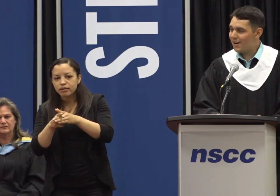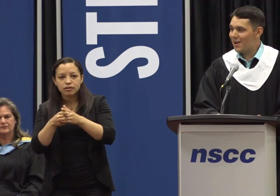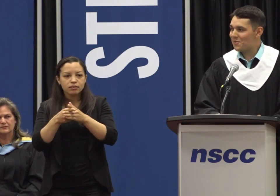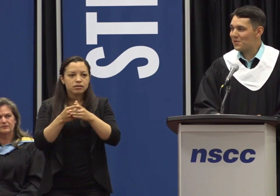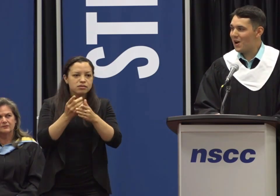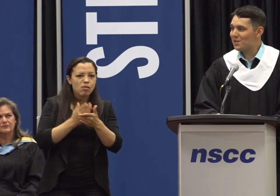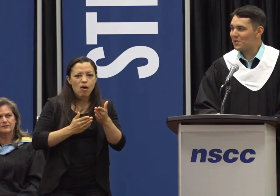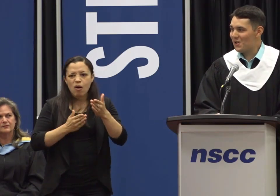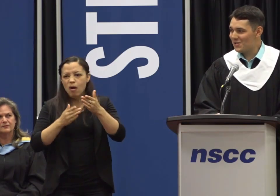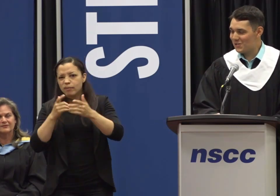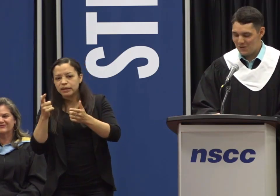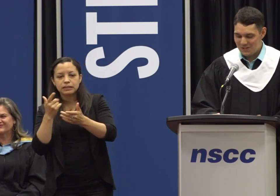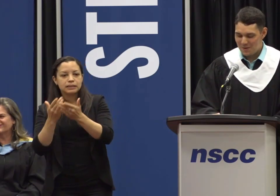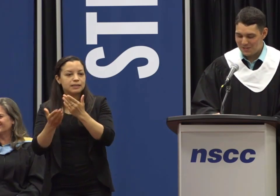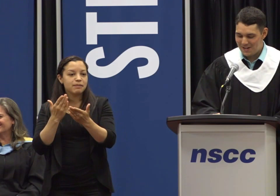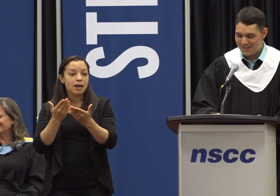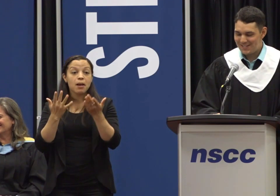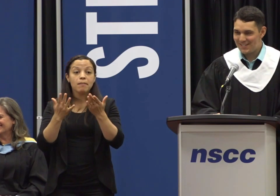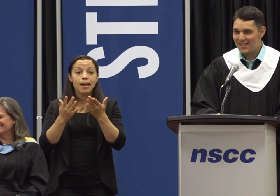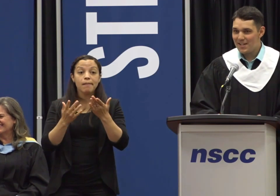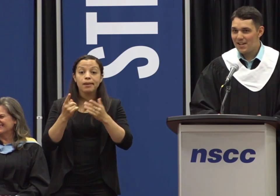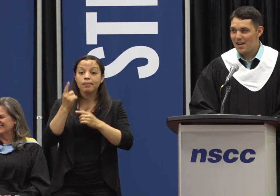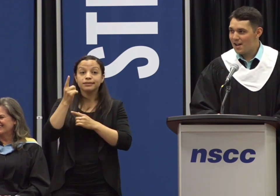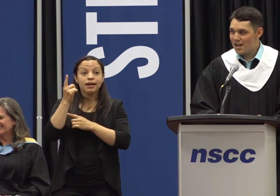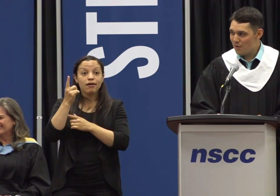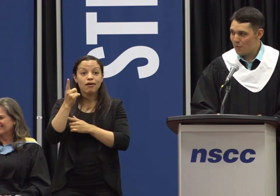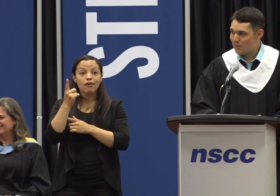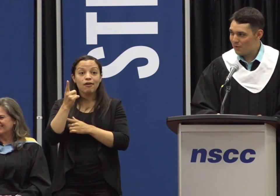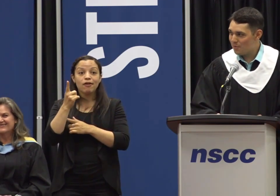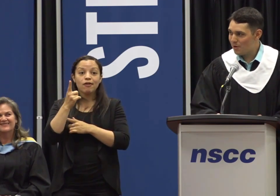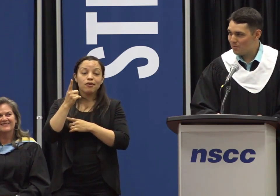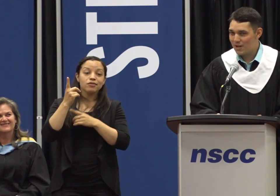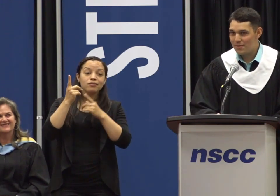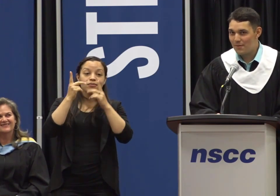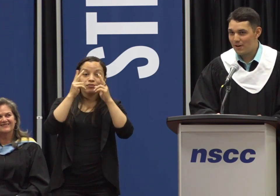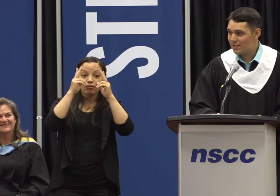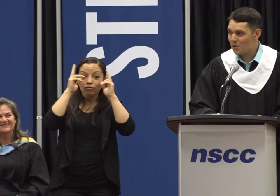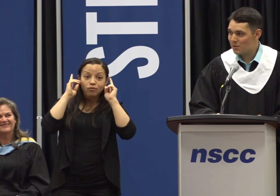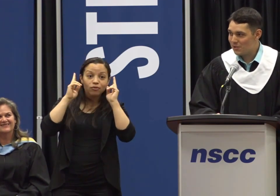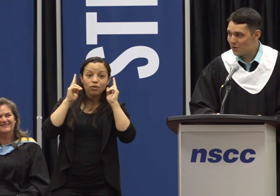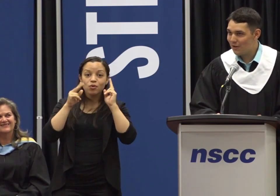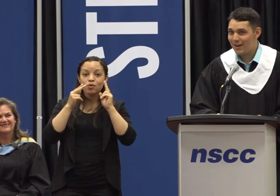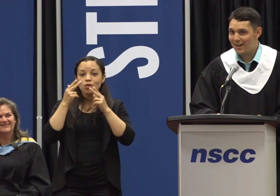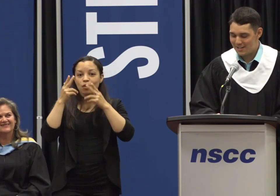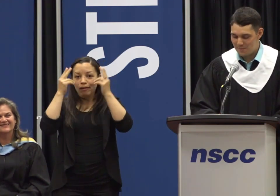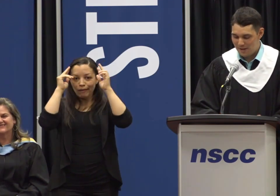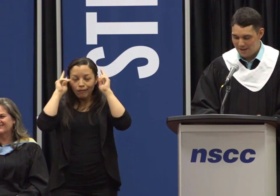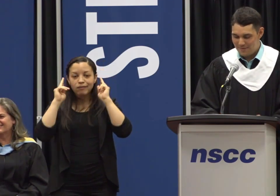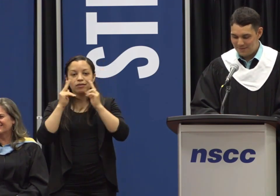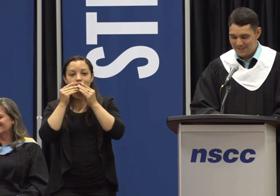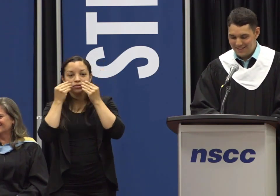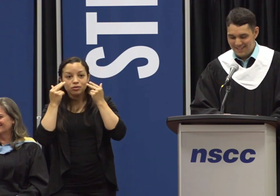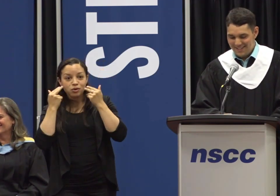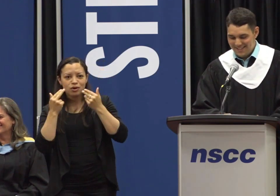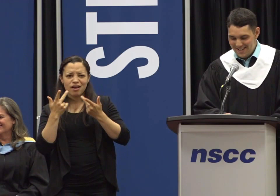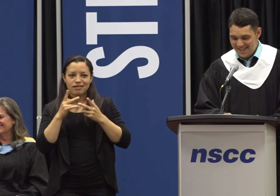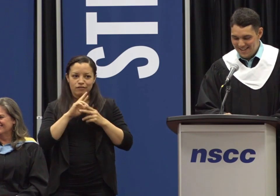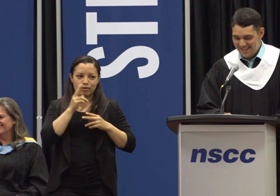Perhaps a haircut from the cosmetology students upstairs. I never went for a perm, but I've never had so many $2 haircuts in my life.